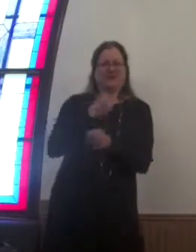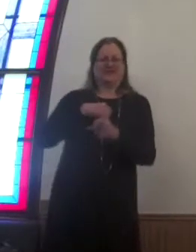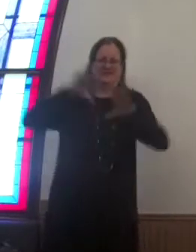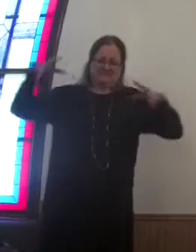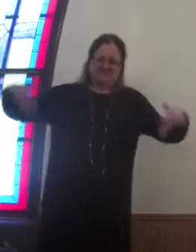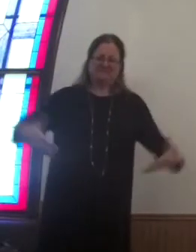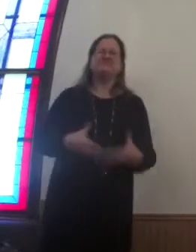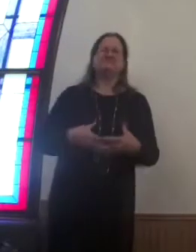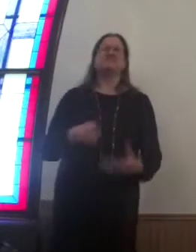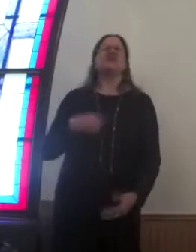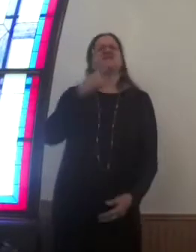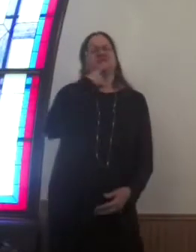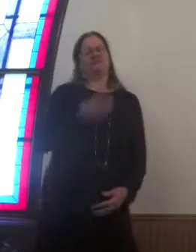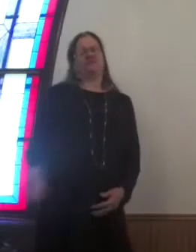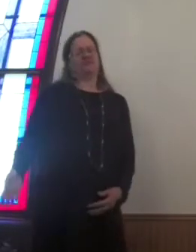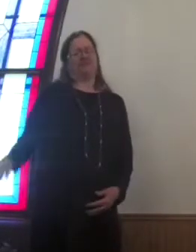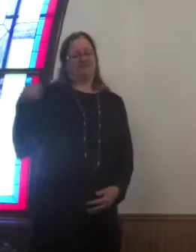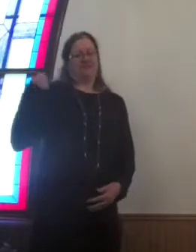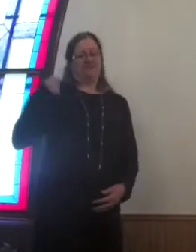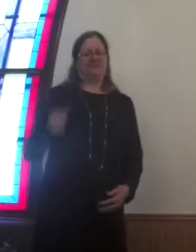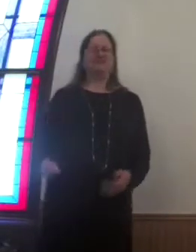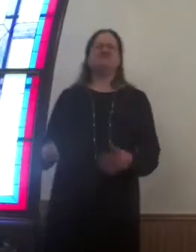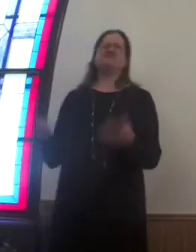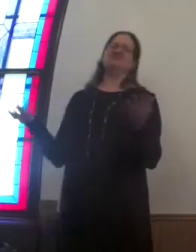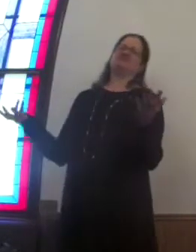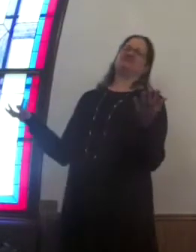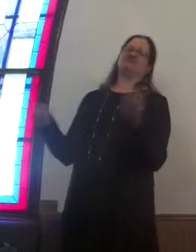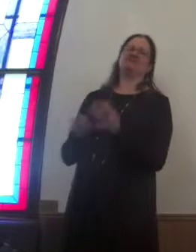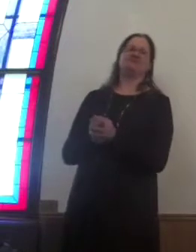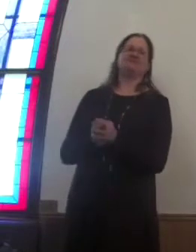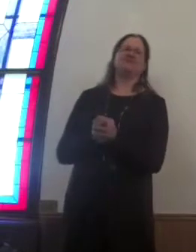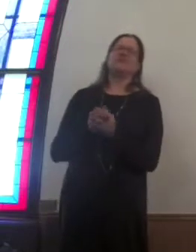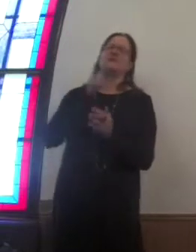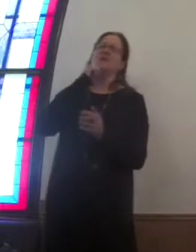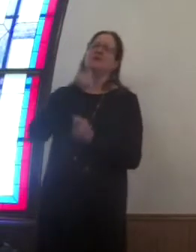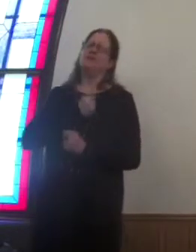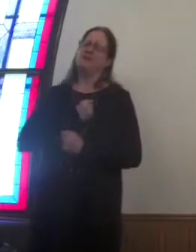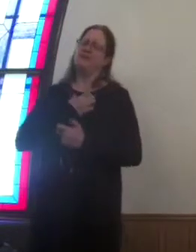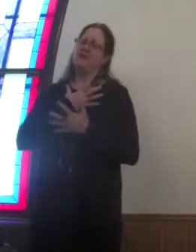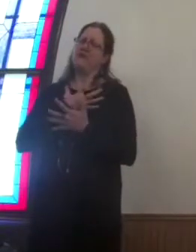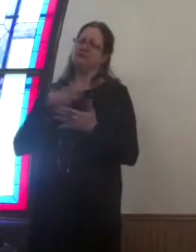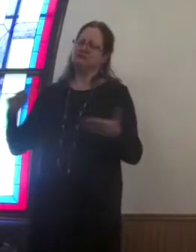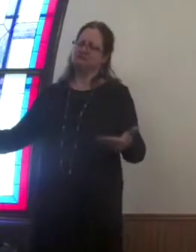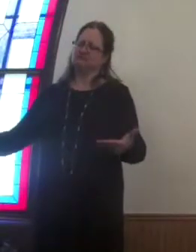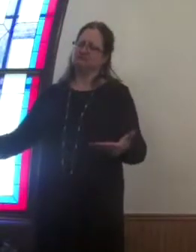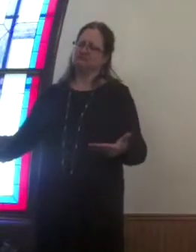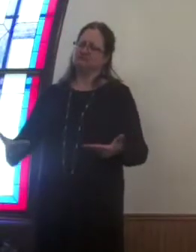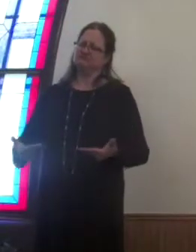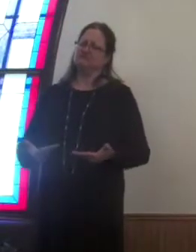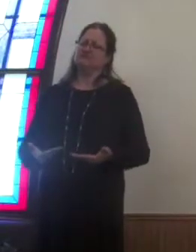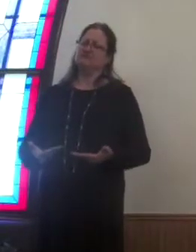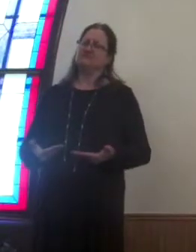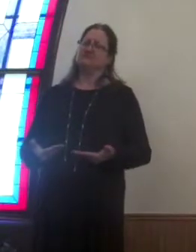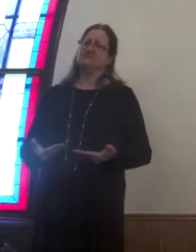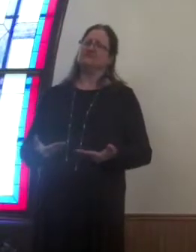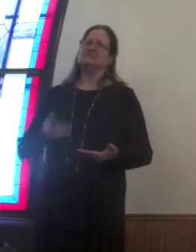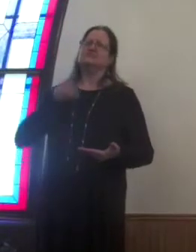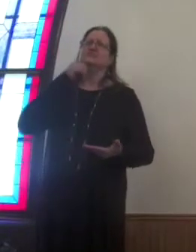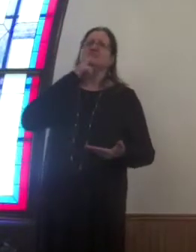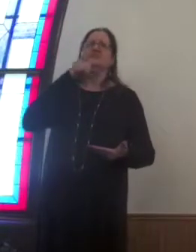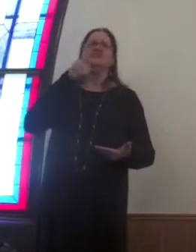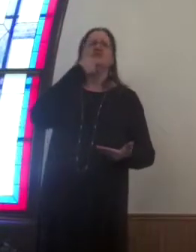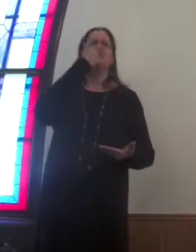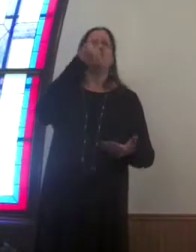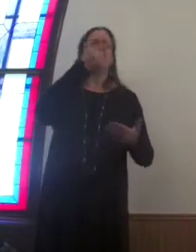it with a smirky smile and an enticing warmth with his invitation, and did it with such clarity and